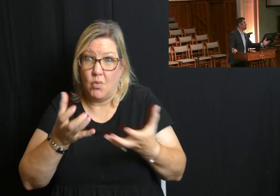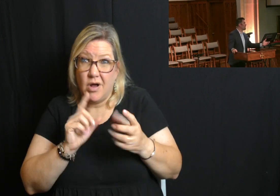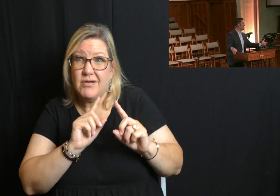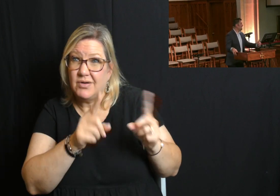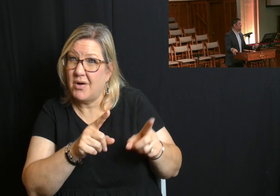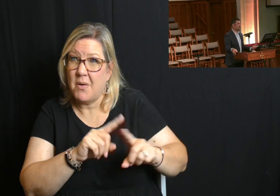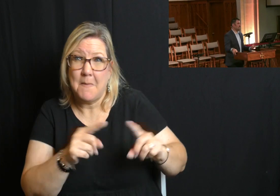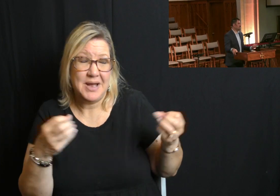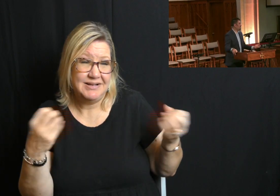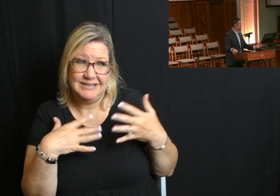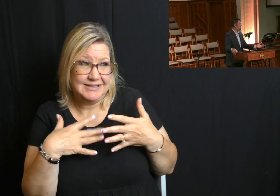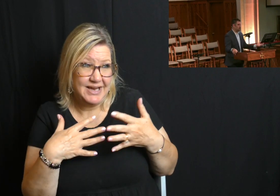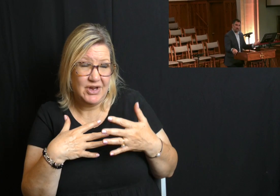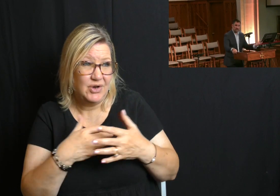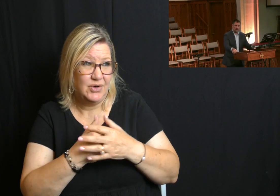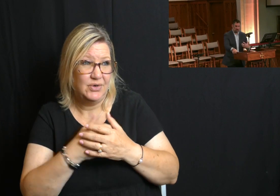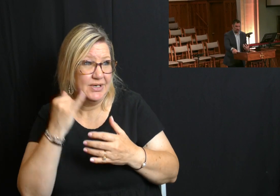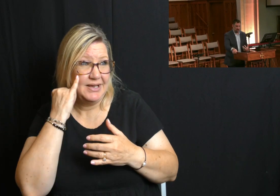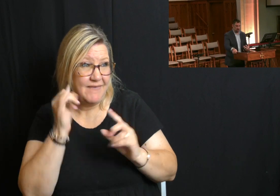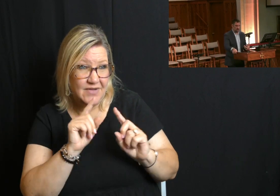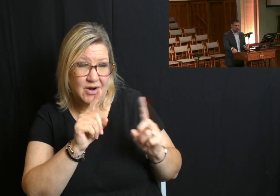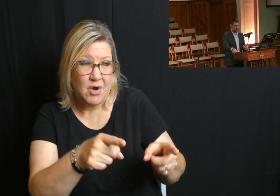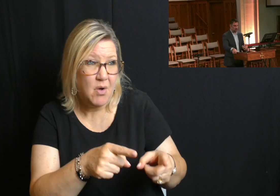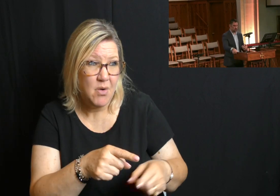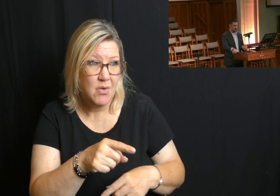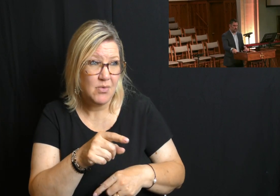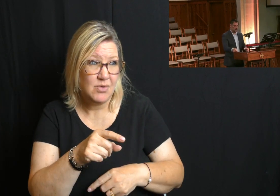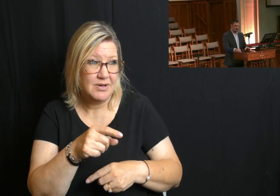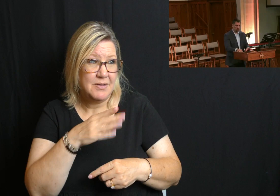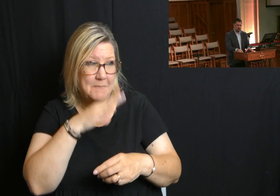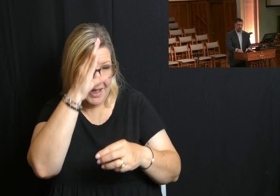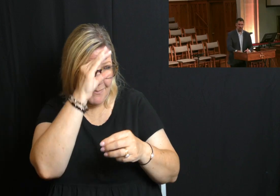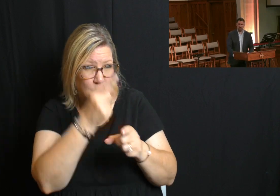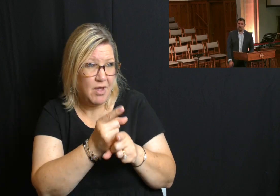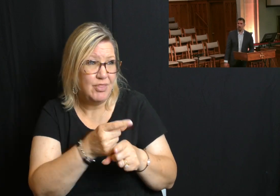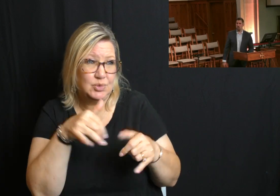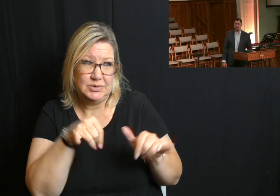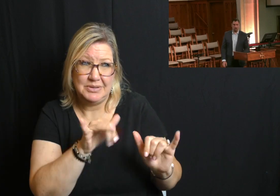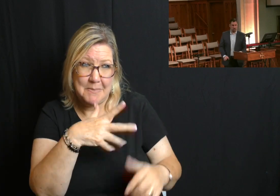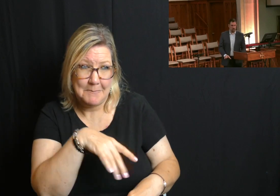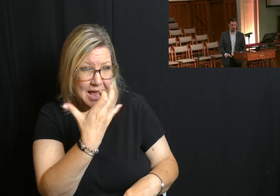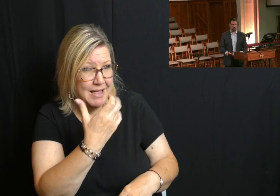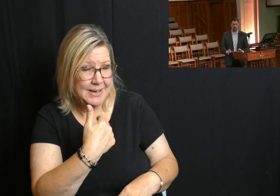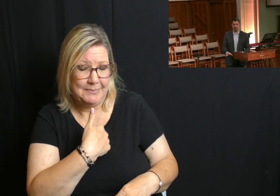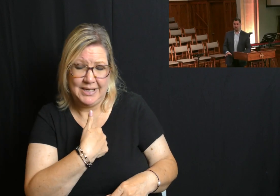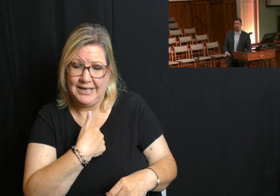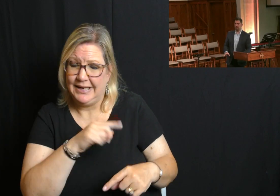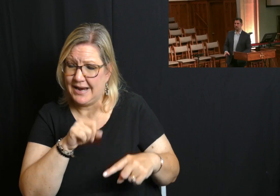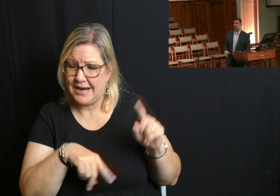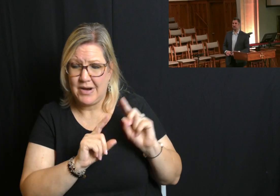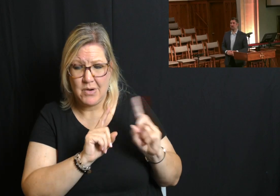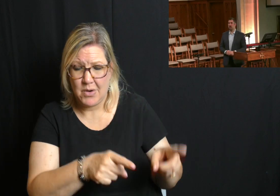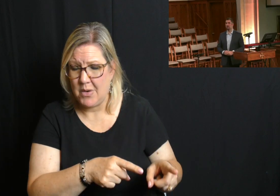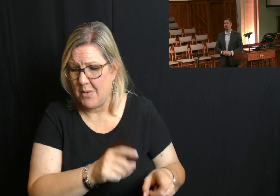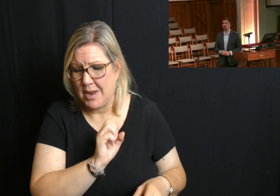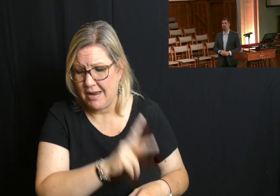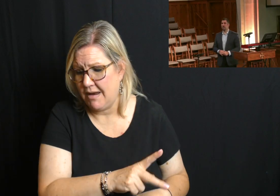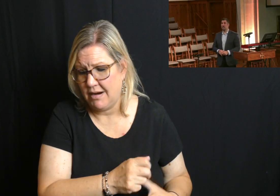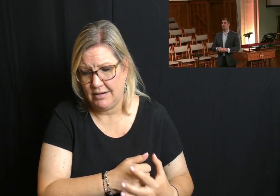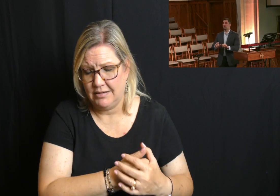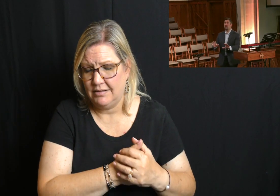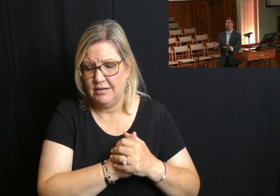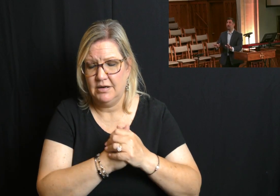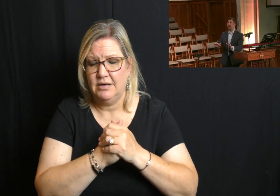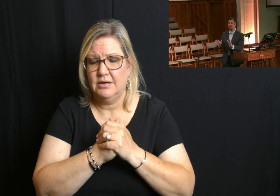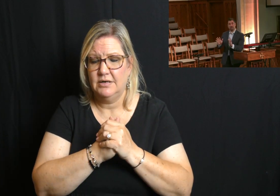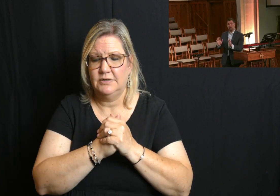go, it's not going to end up good for me. His fear was a bitter fruit in his cup.